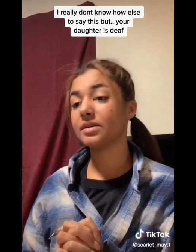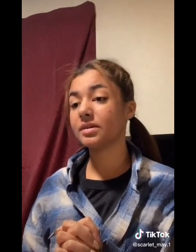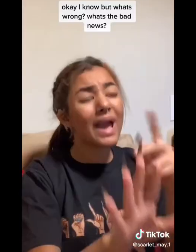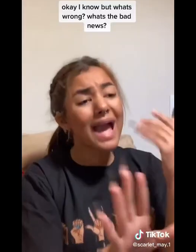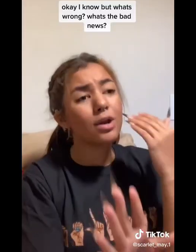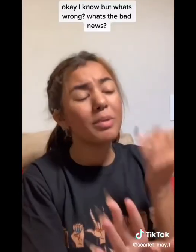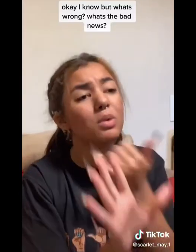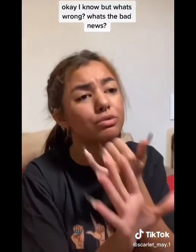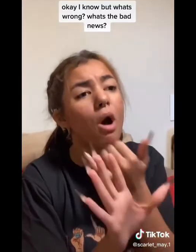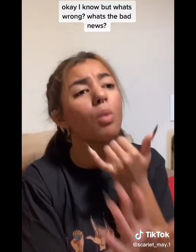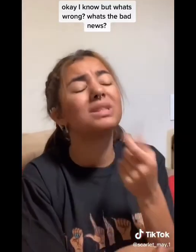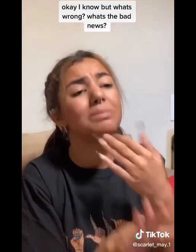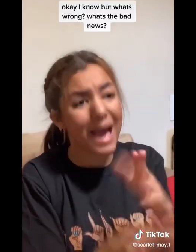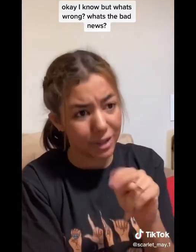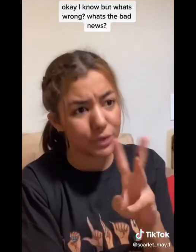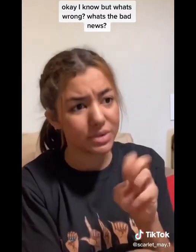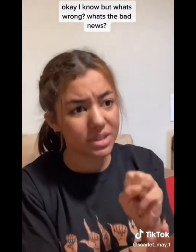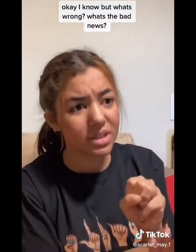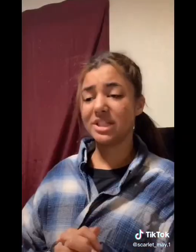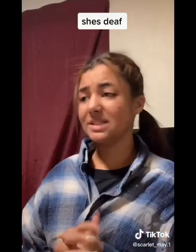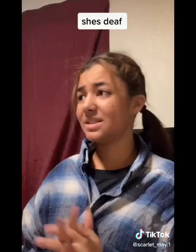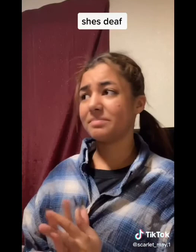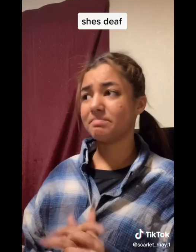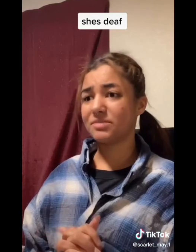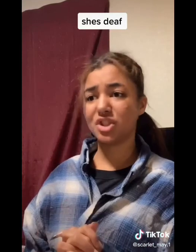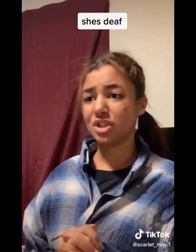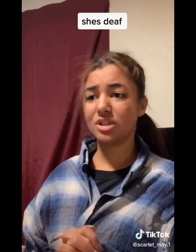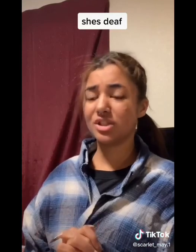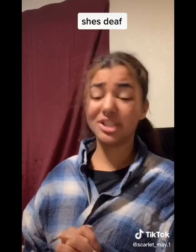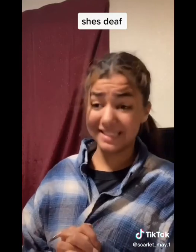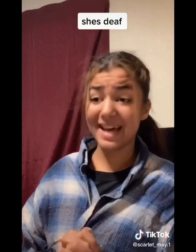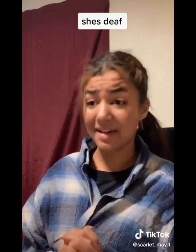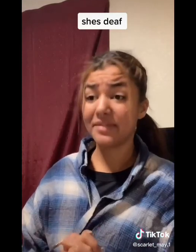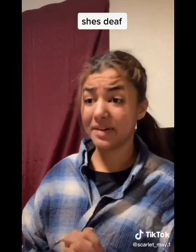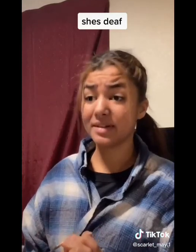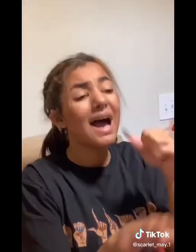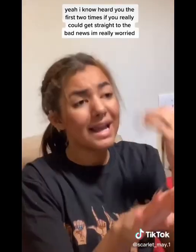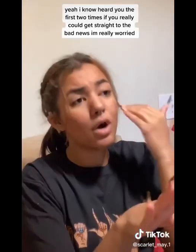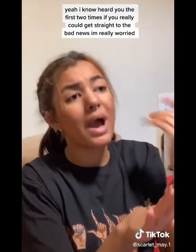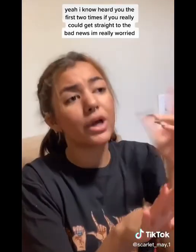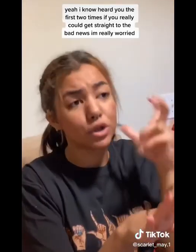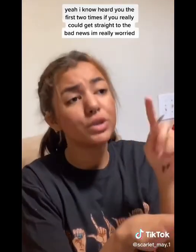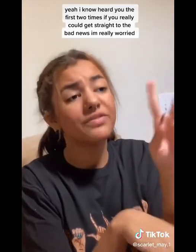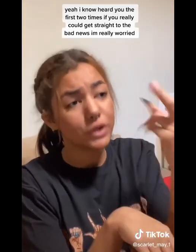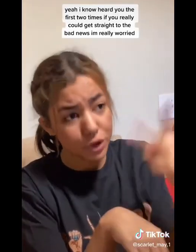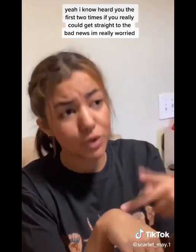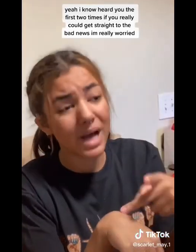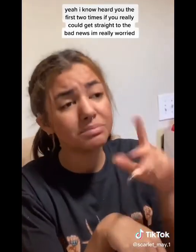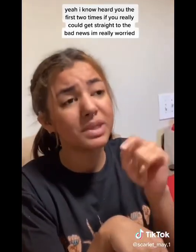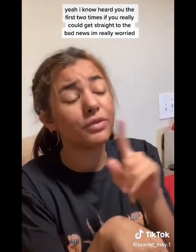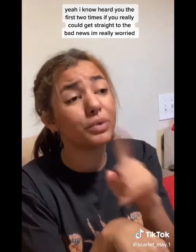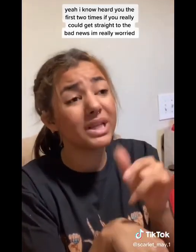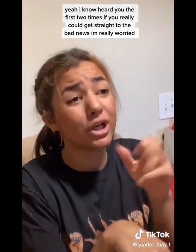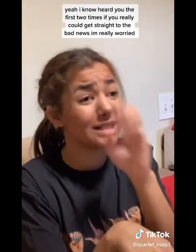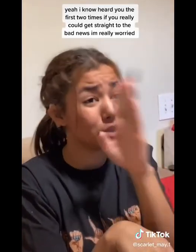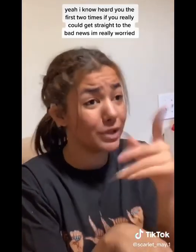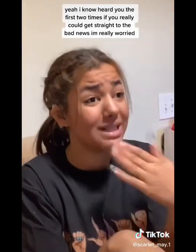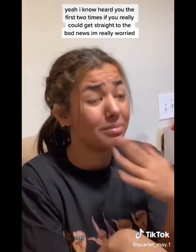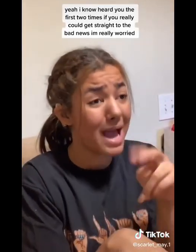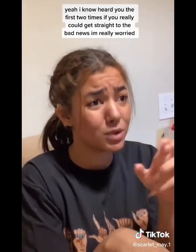Okay, I know, but what's wrong? What's the bad news? She's deaf. I know, I heard you the first two times, but if you really could get straight to the bad news, I'm